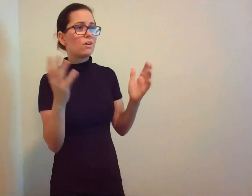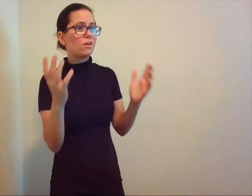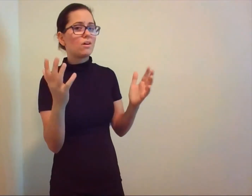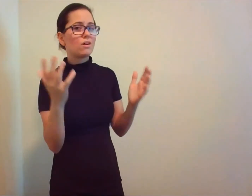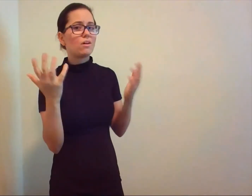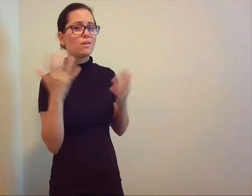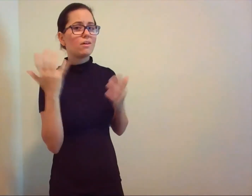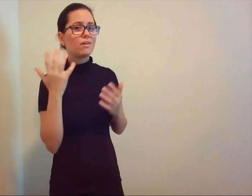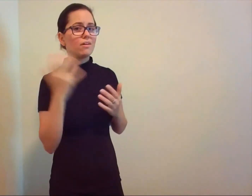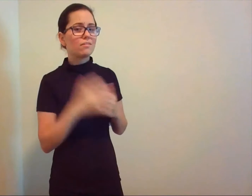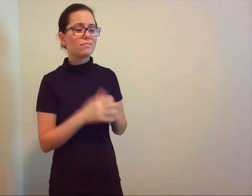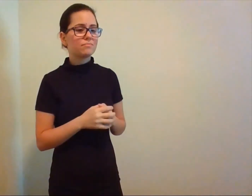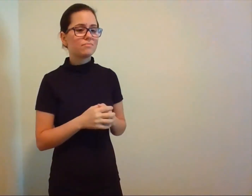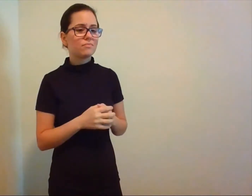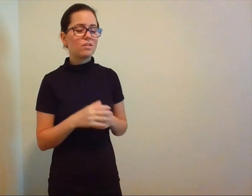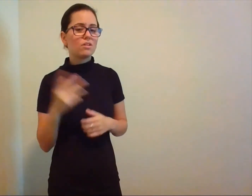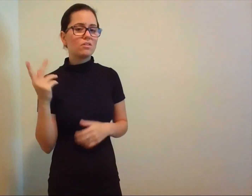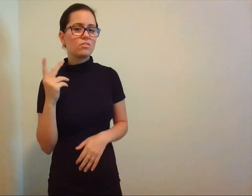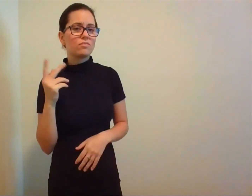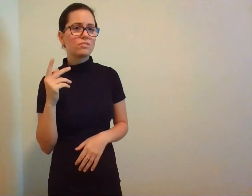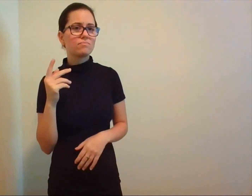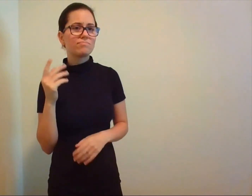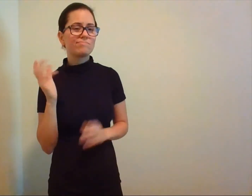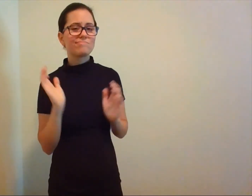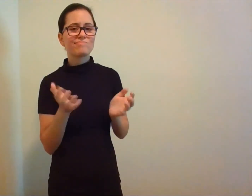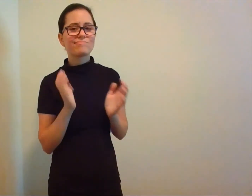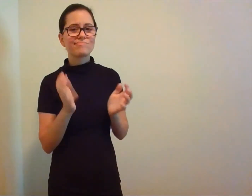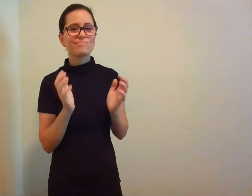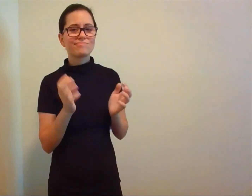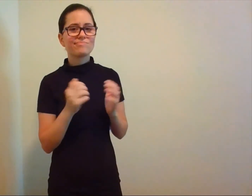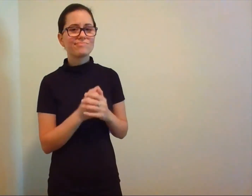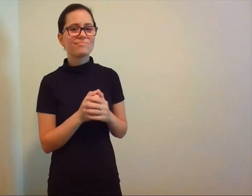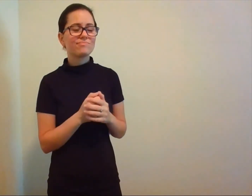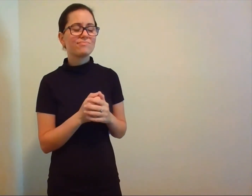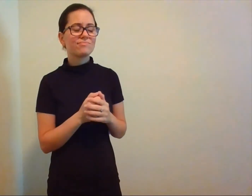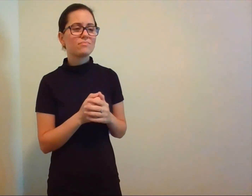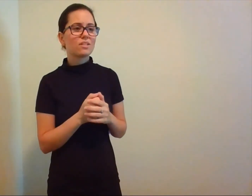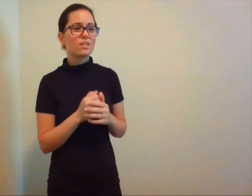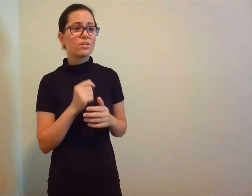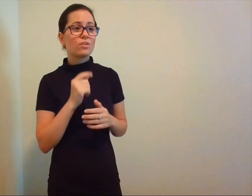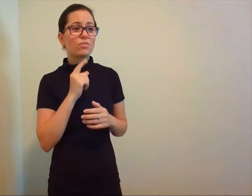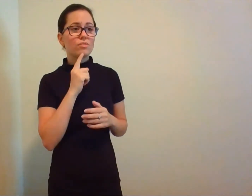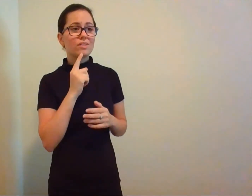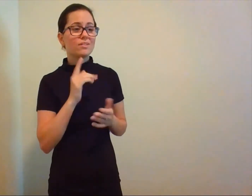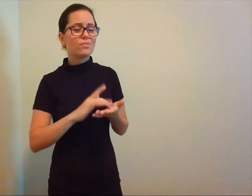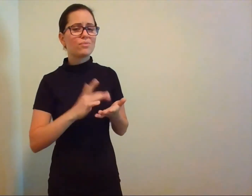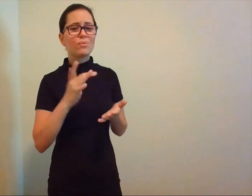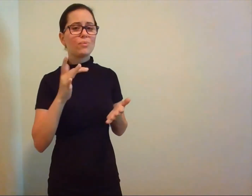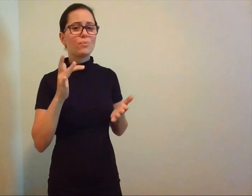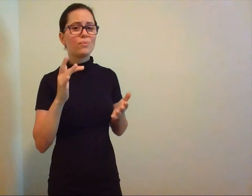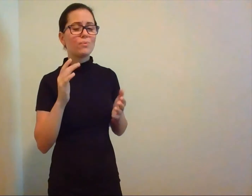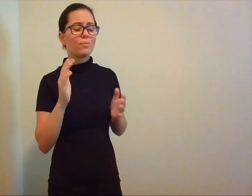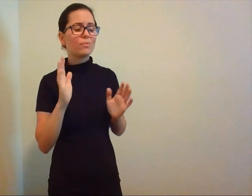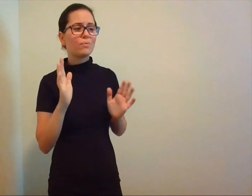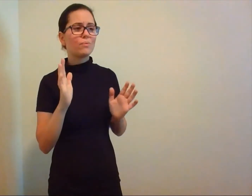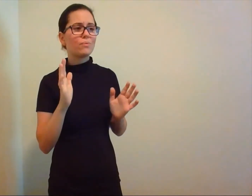answer to that. But it was glorious. I told Chrissy after a while, I was like, we're sitting